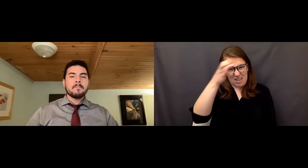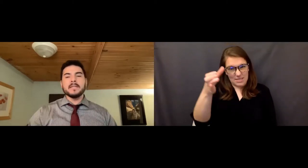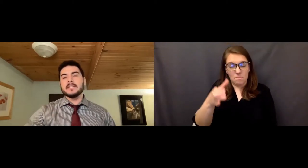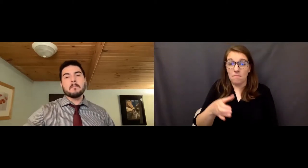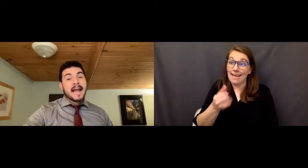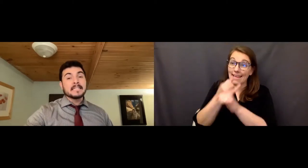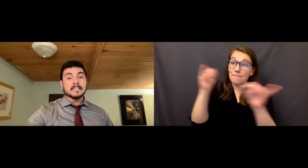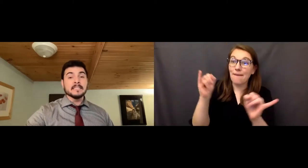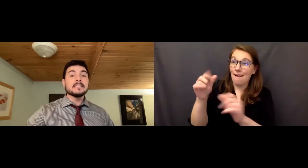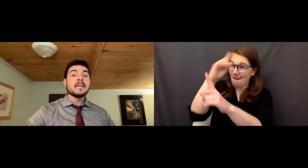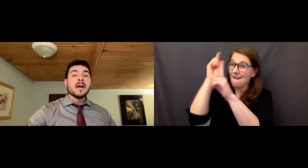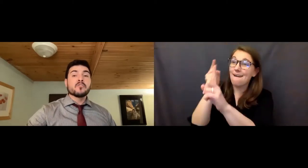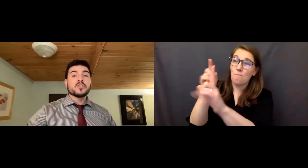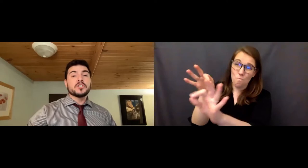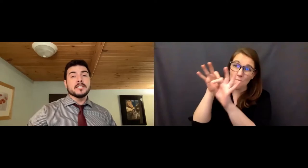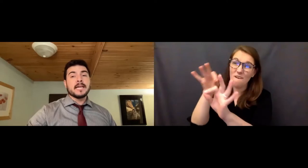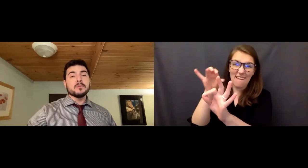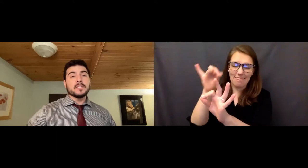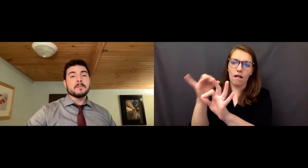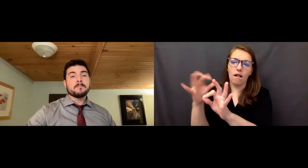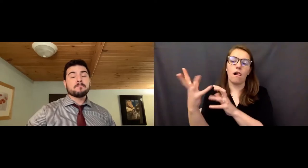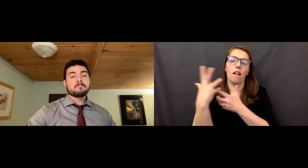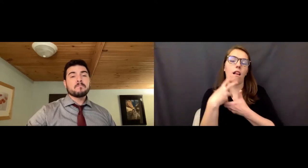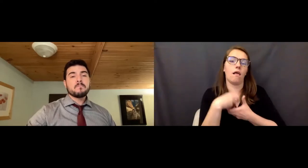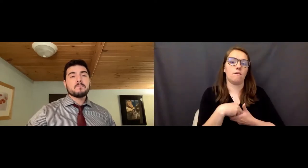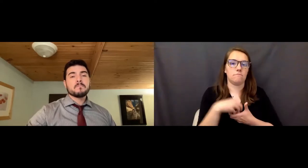human happiness, and the practices of Christian discipleship.